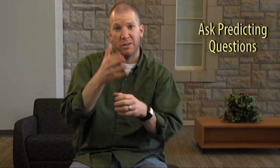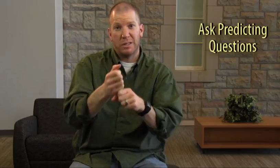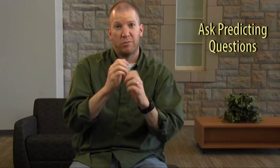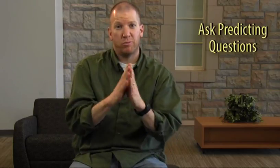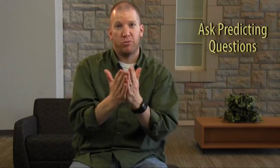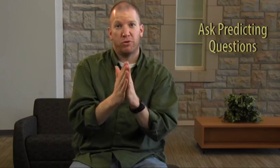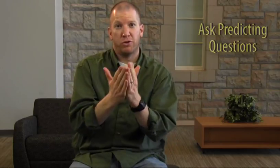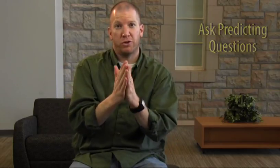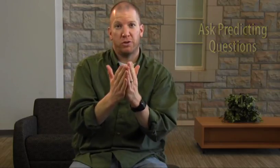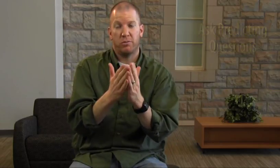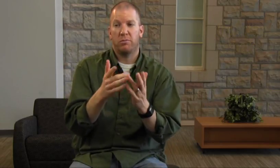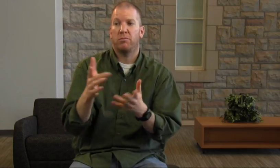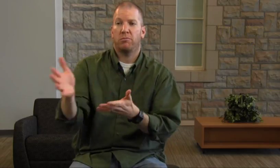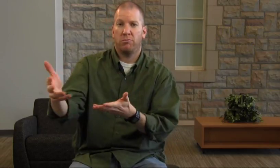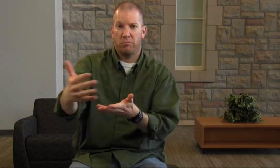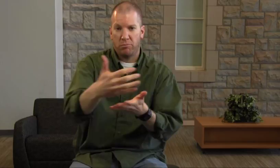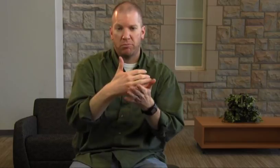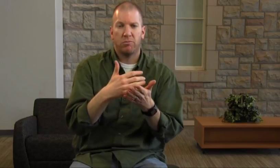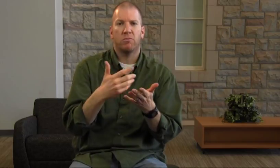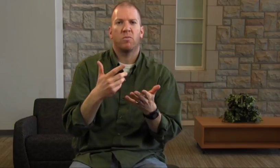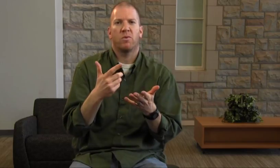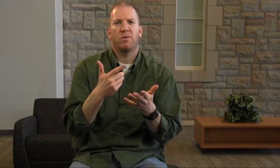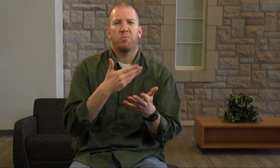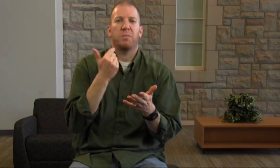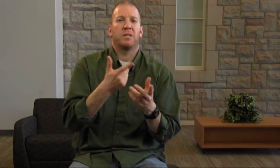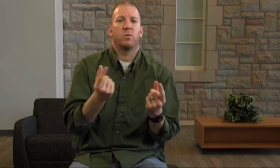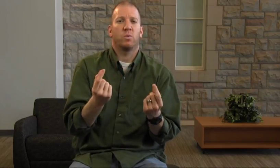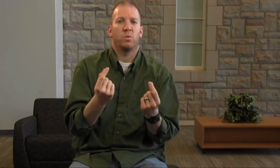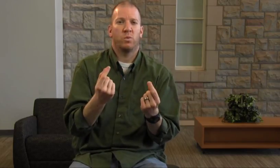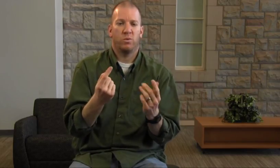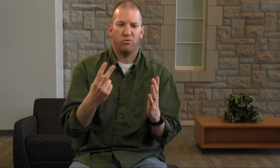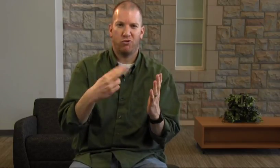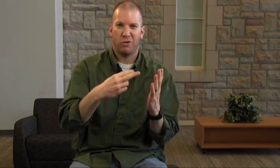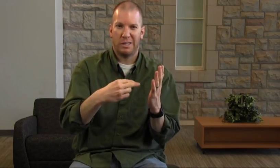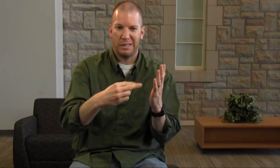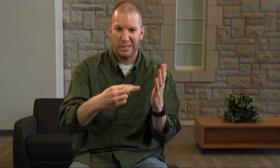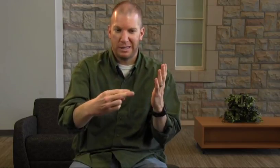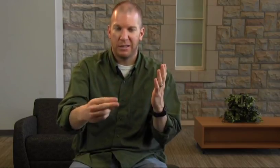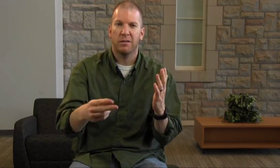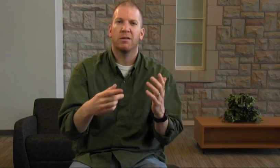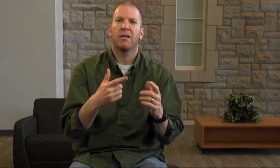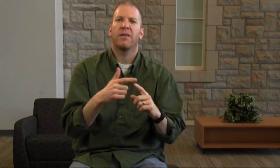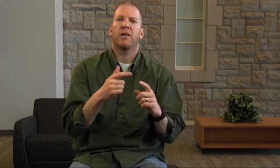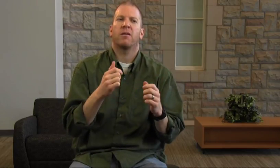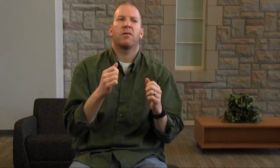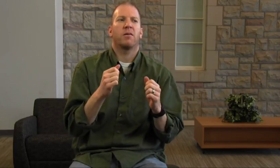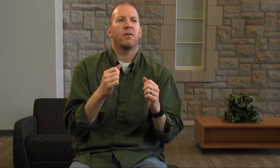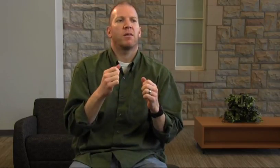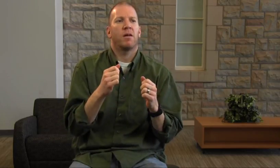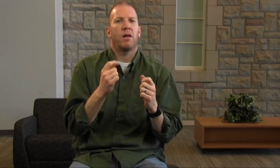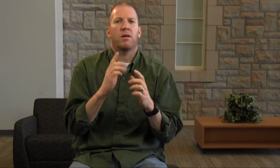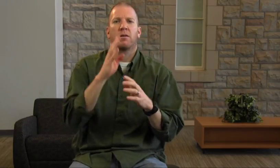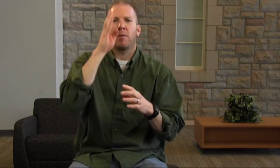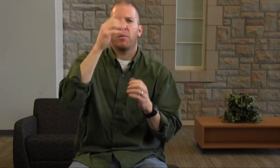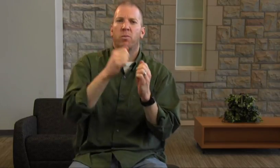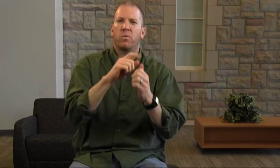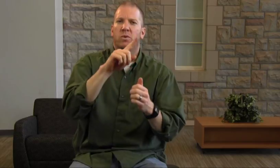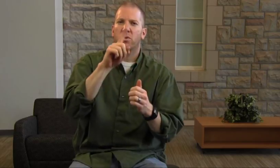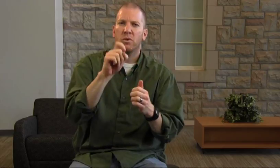Most parents, when they do get a book or a bunch of books, the best thing for them to do is to read it and